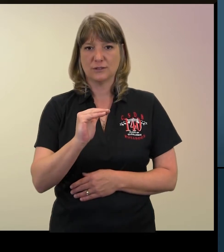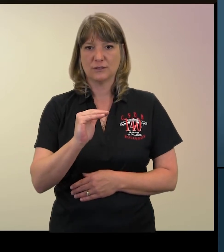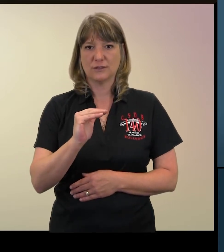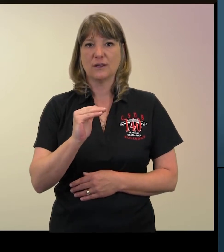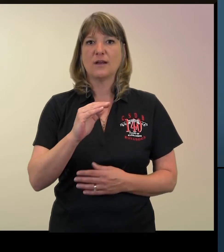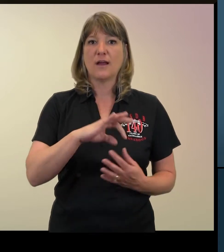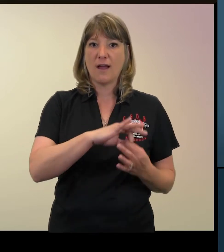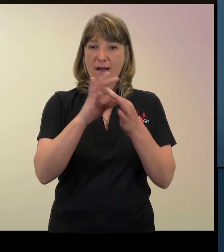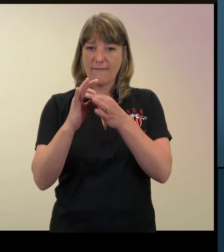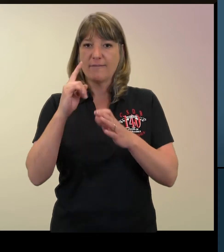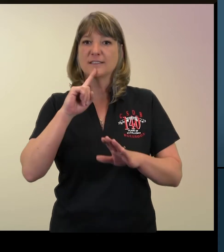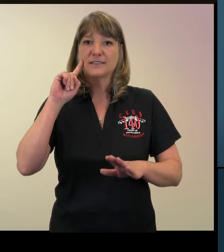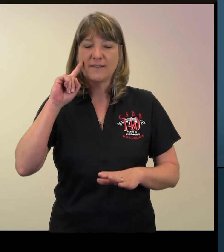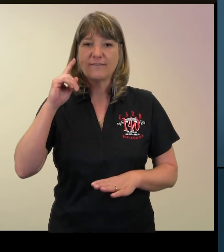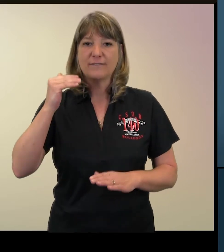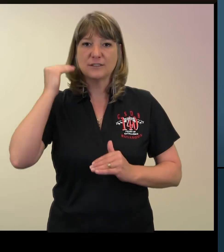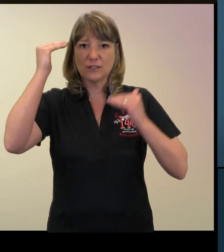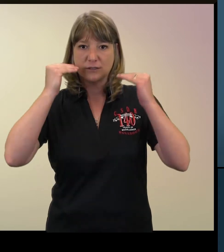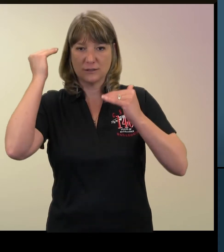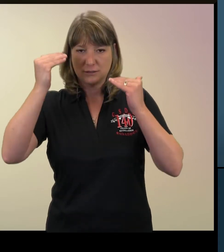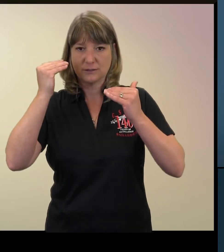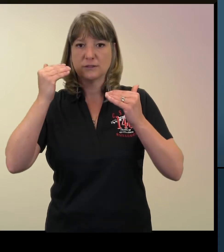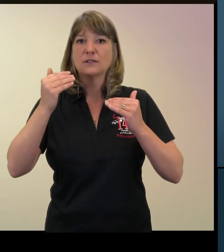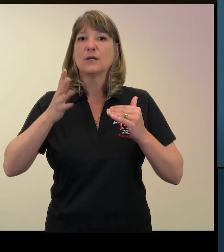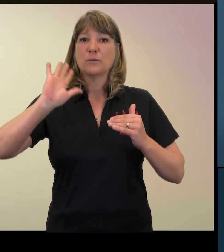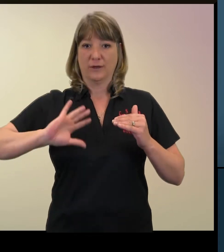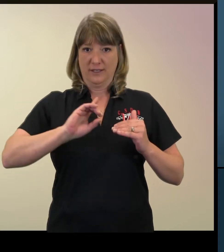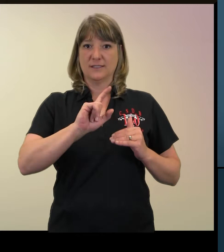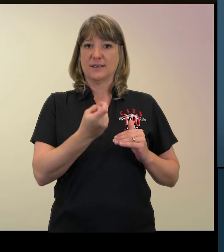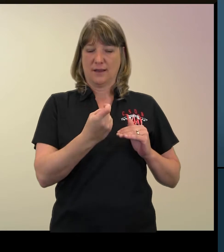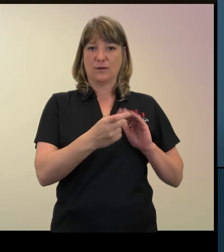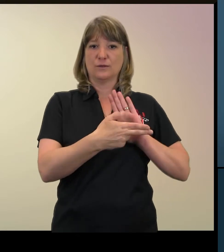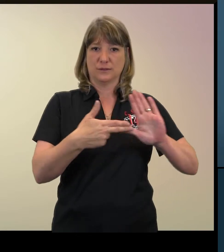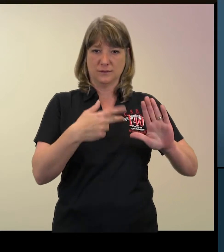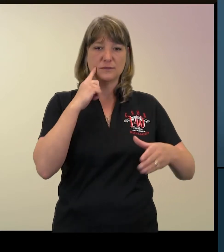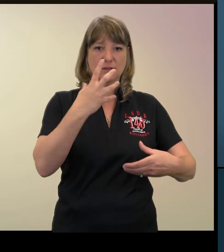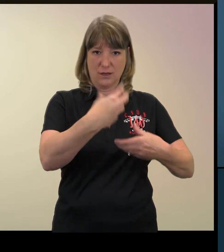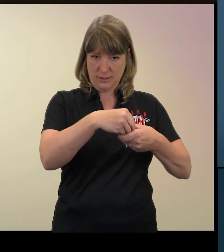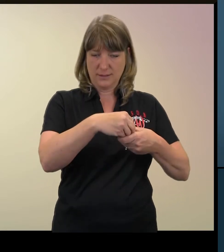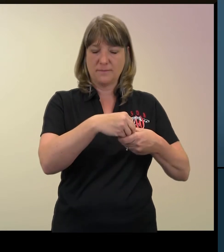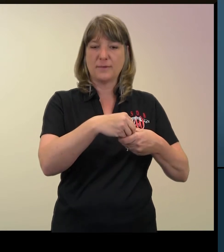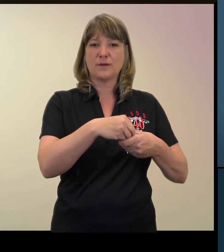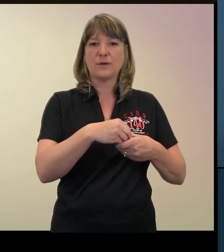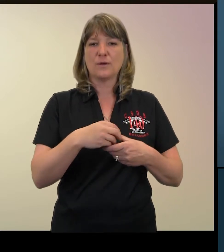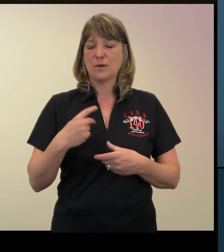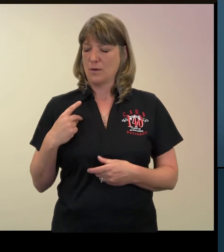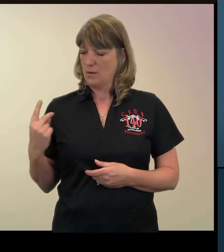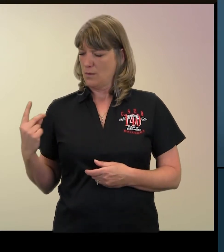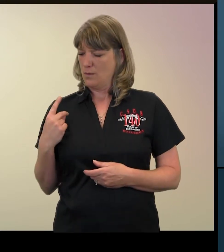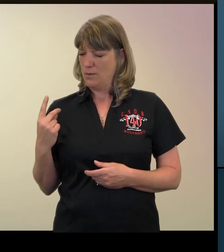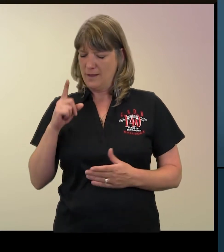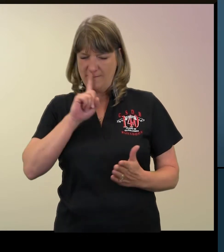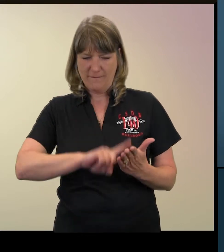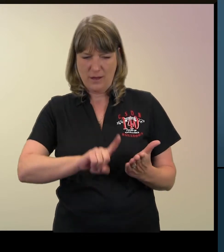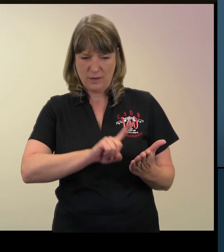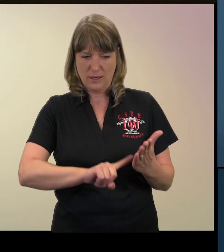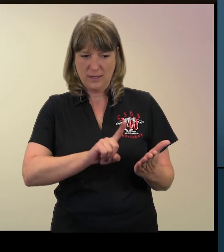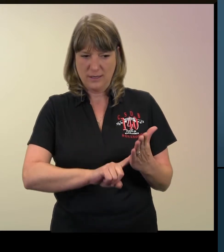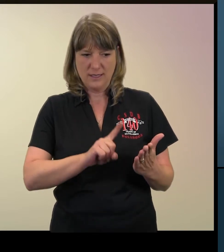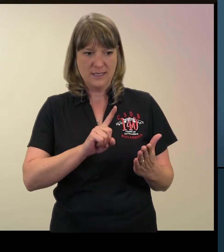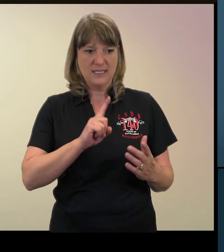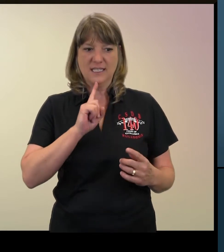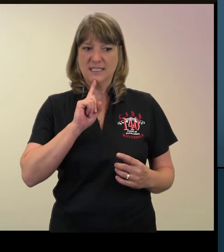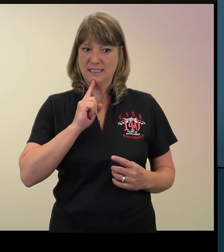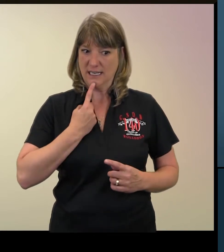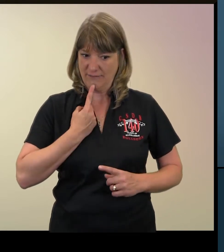children, of deaf adults who were previously given an autism diagnosis, we found that there